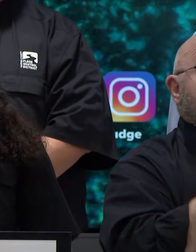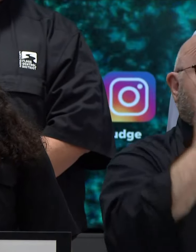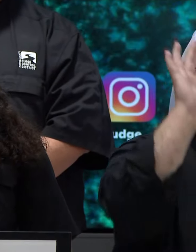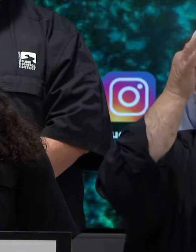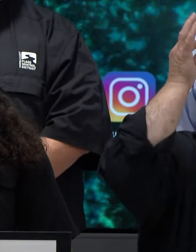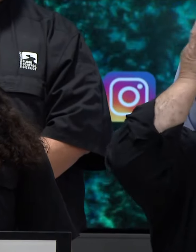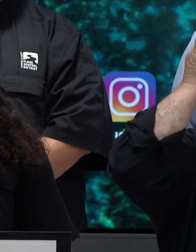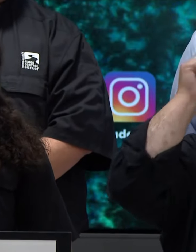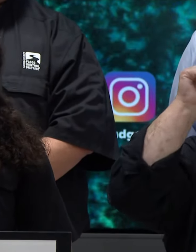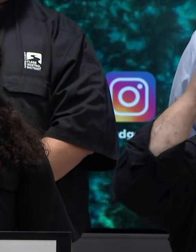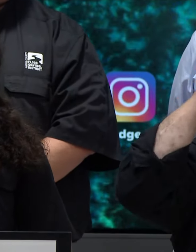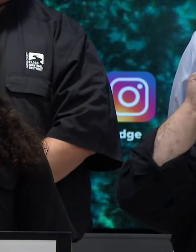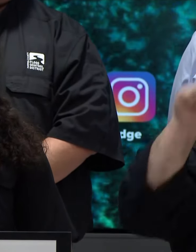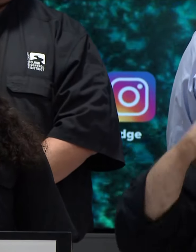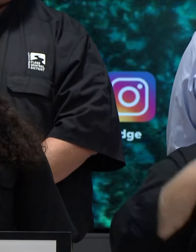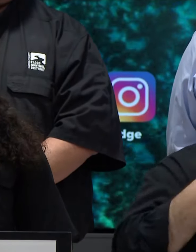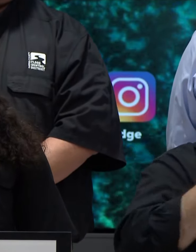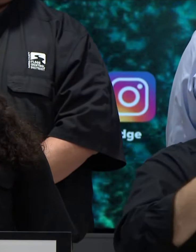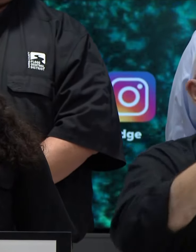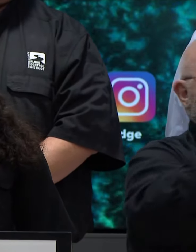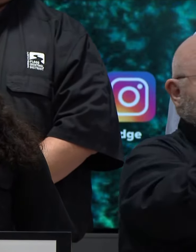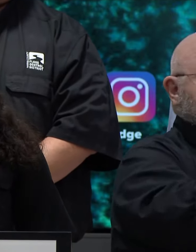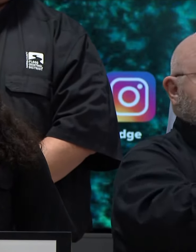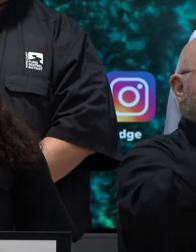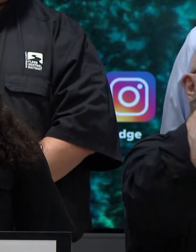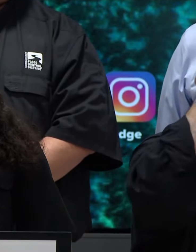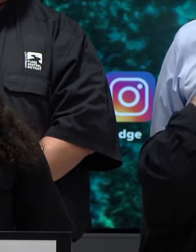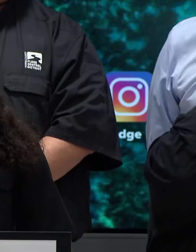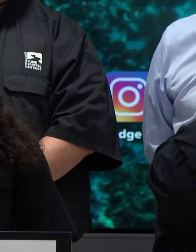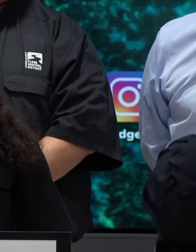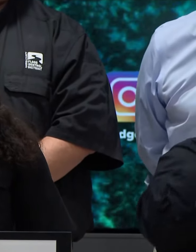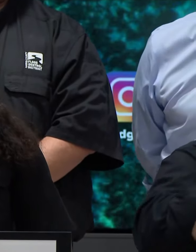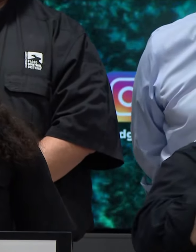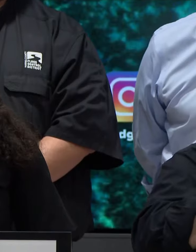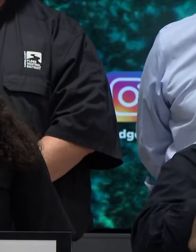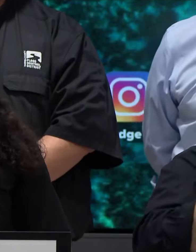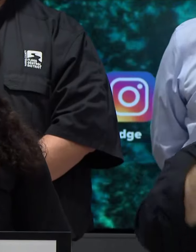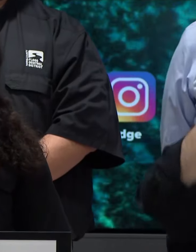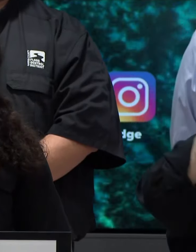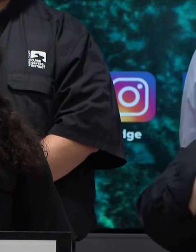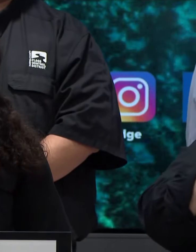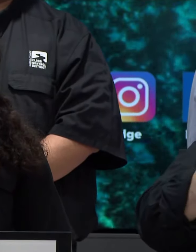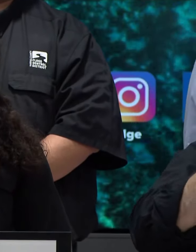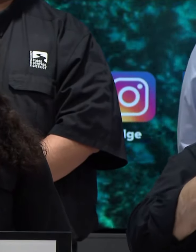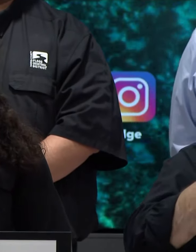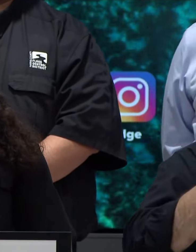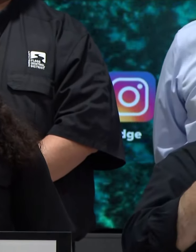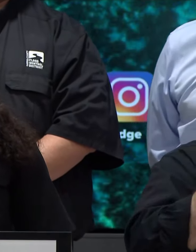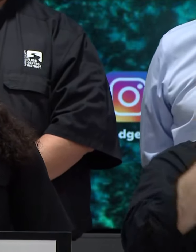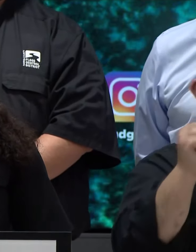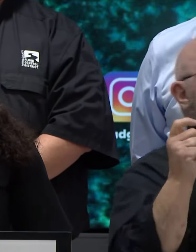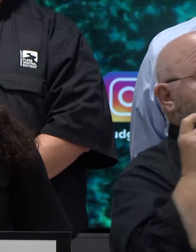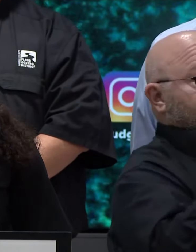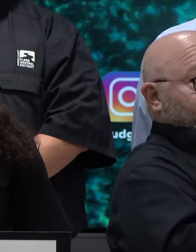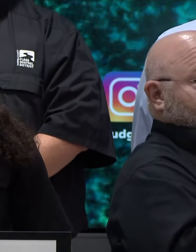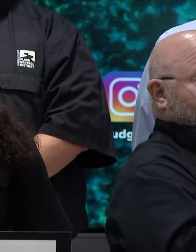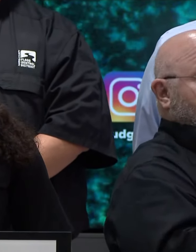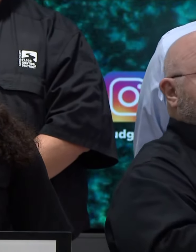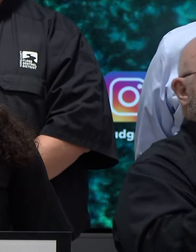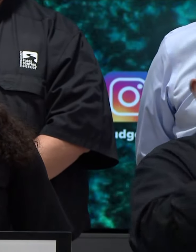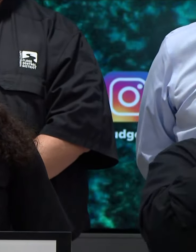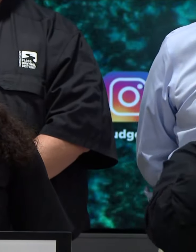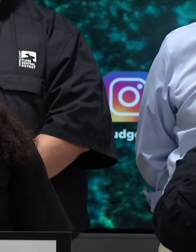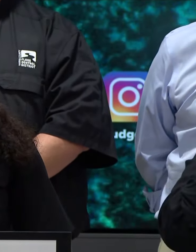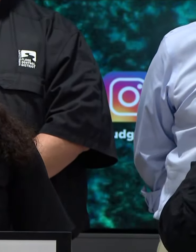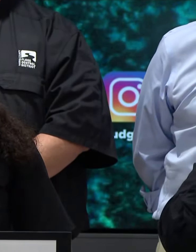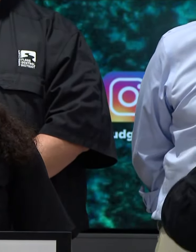government needs the state government to issue a request before they can grant the request. And so, as we know, Governor Abbott